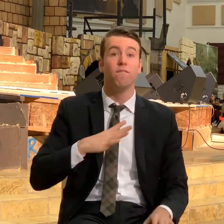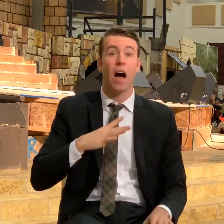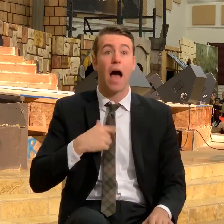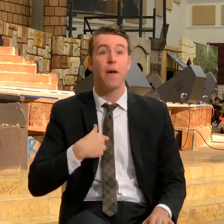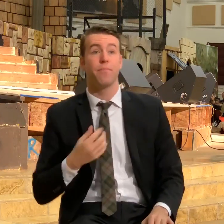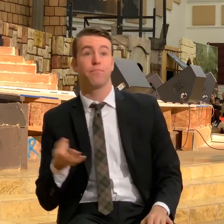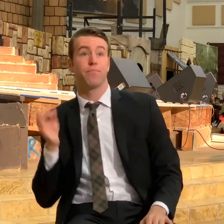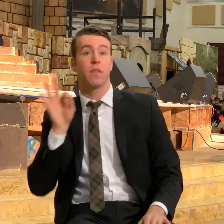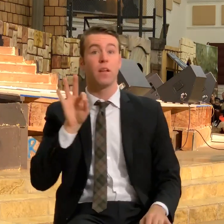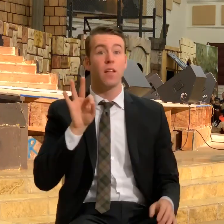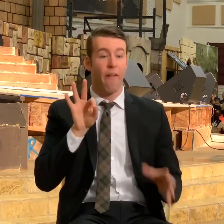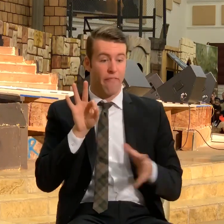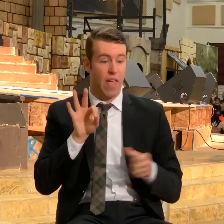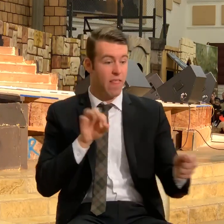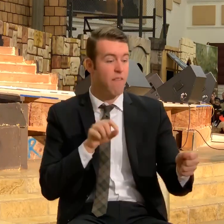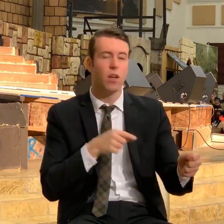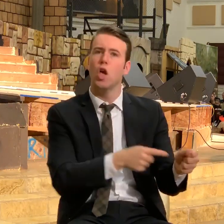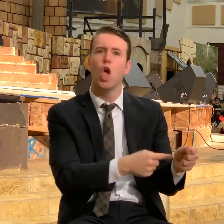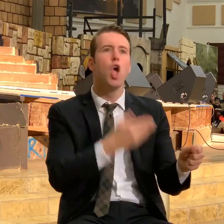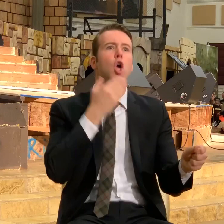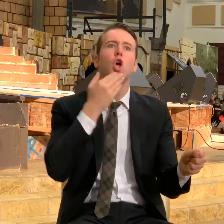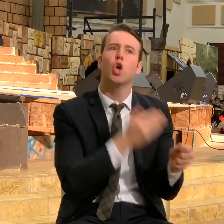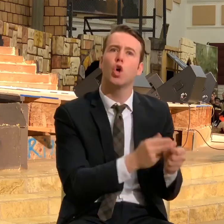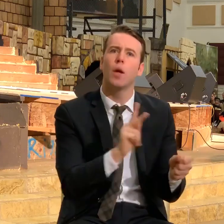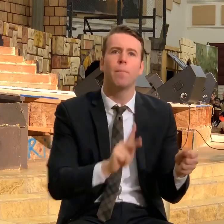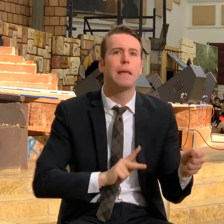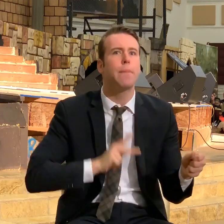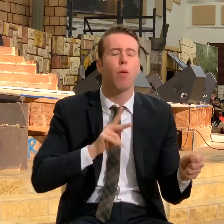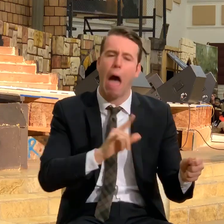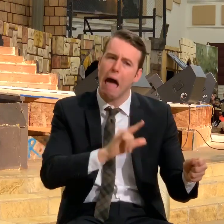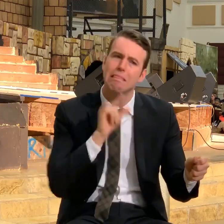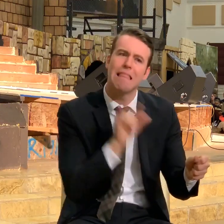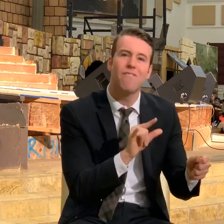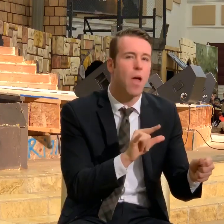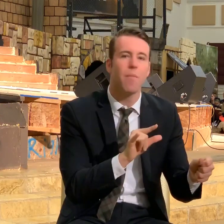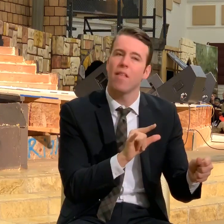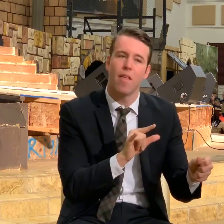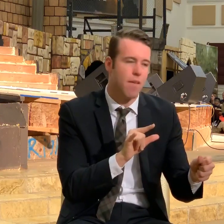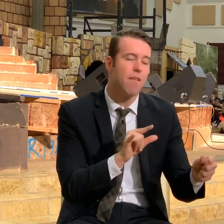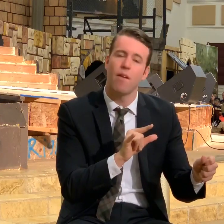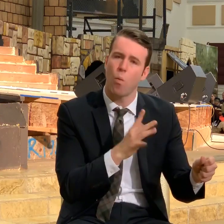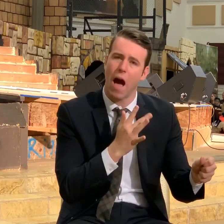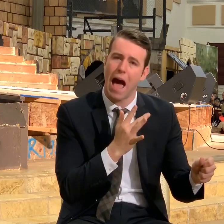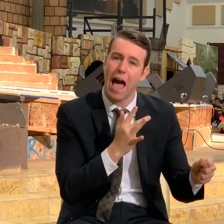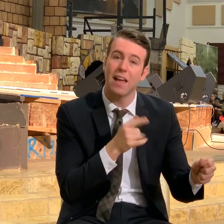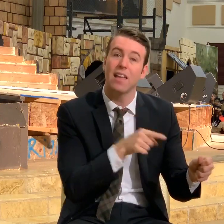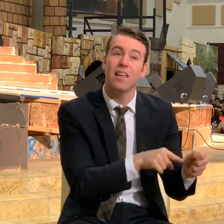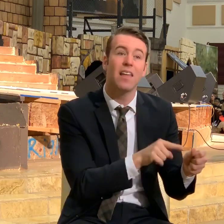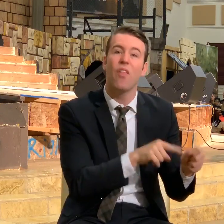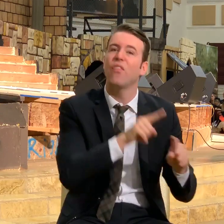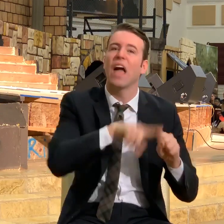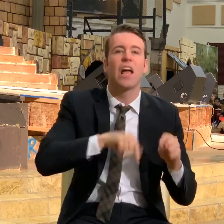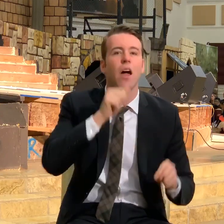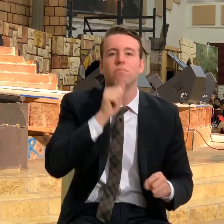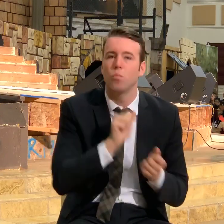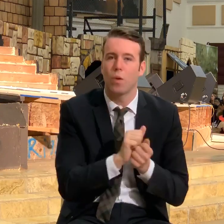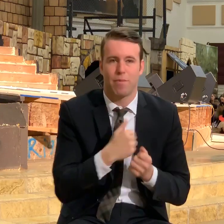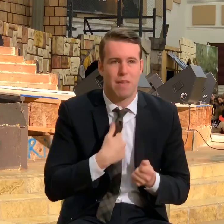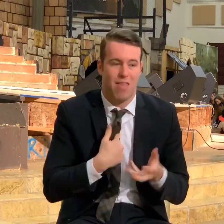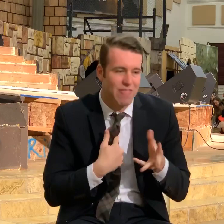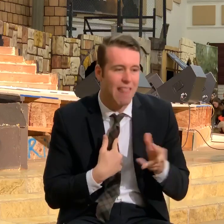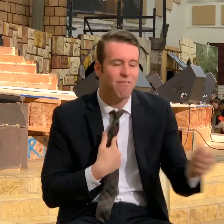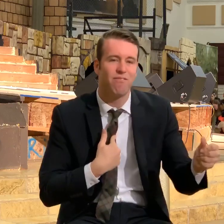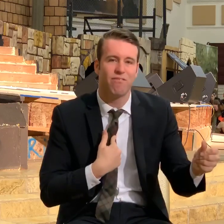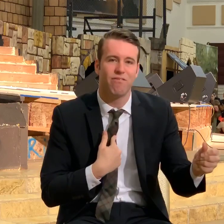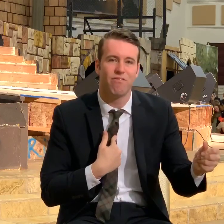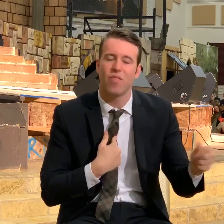when I see them, I love them and they love me. But they're no longer under my ministry. You know why? Because they couldn't do it. They